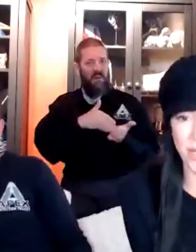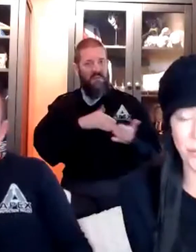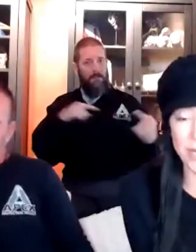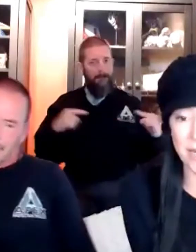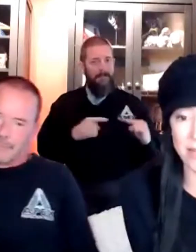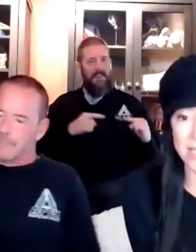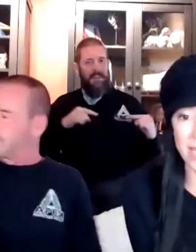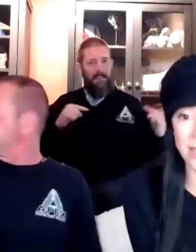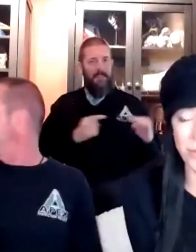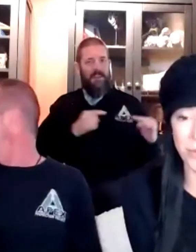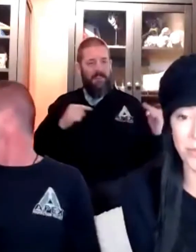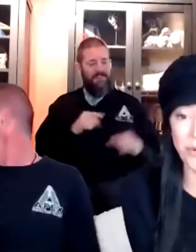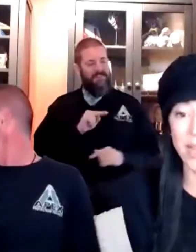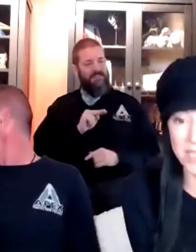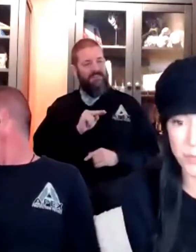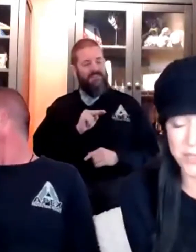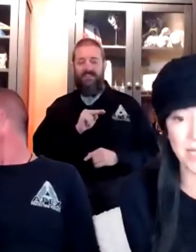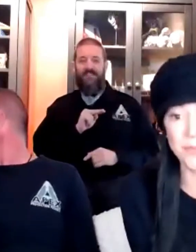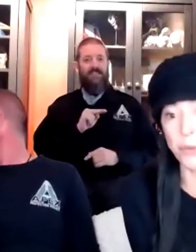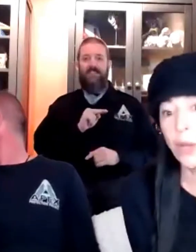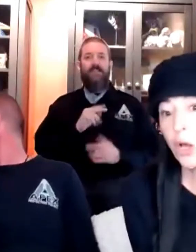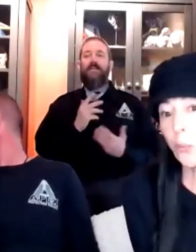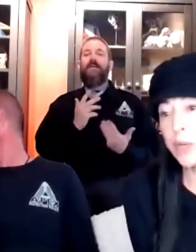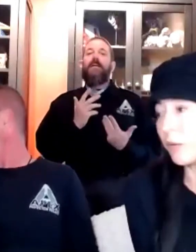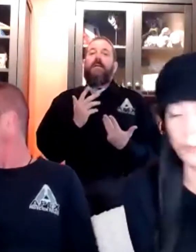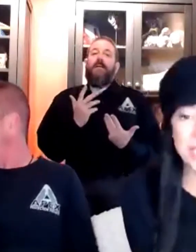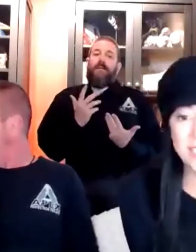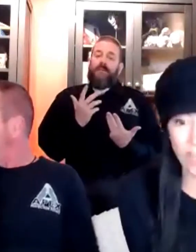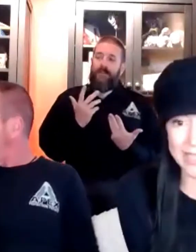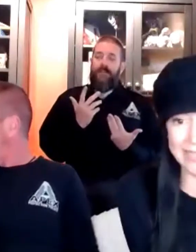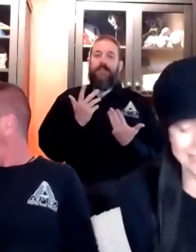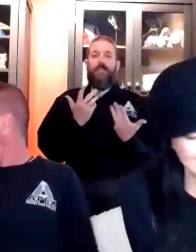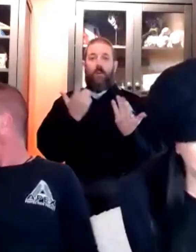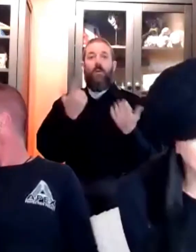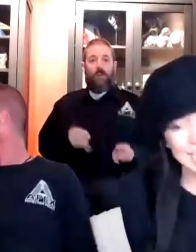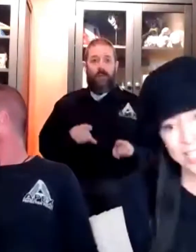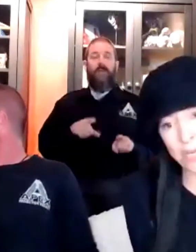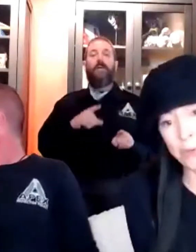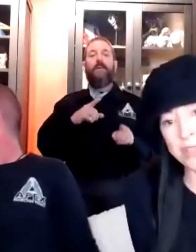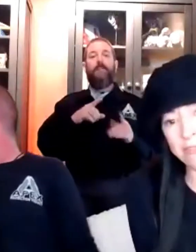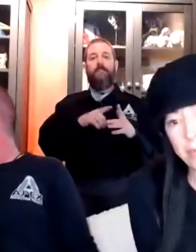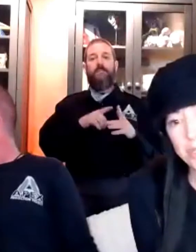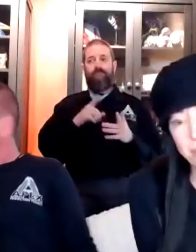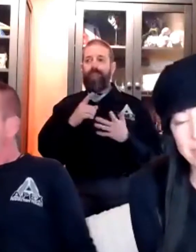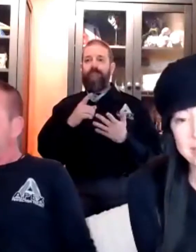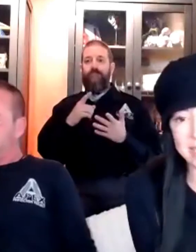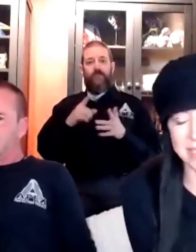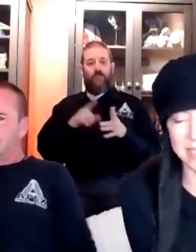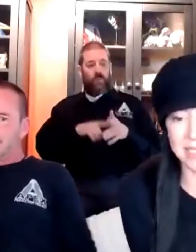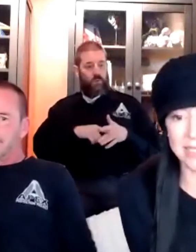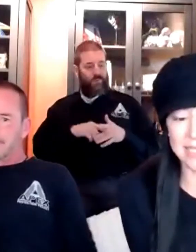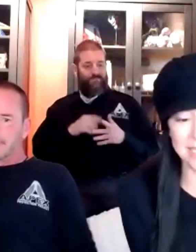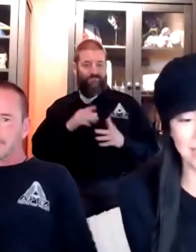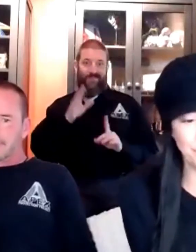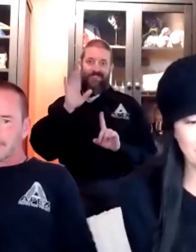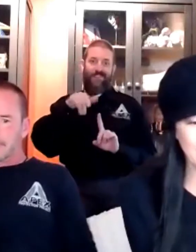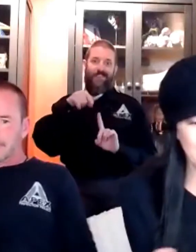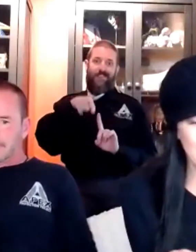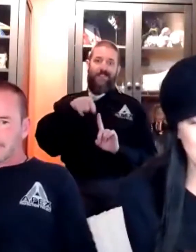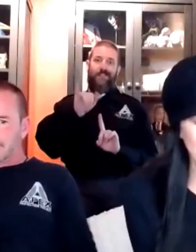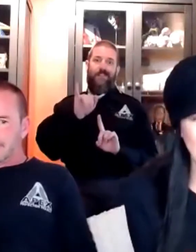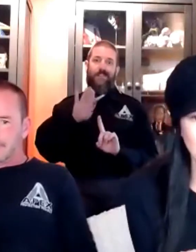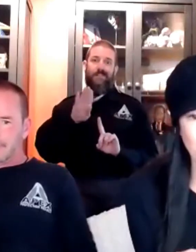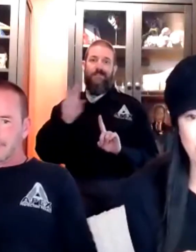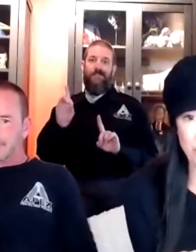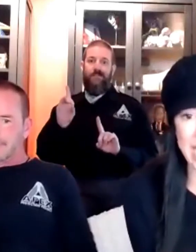doing great on a diet that we were trying to present him. So we started, and with inflammatory bowel disease, he